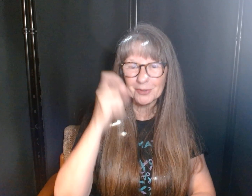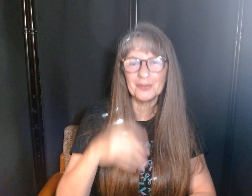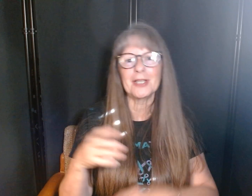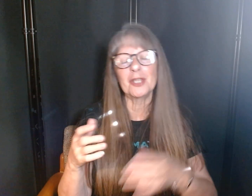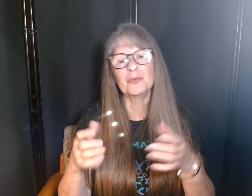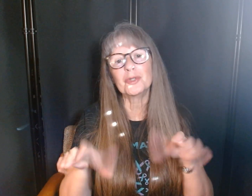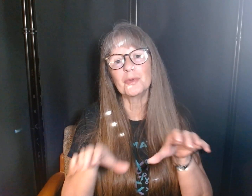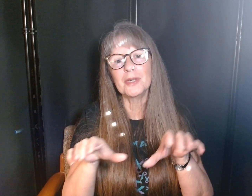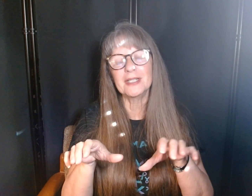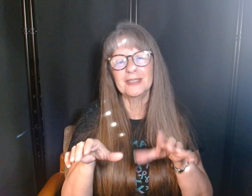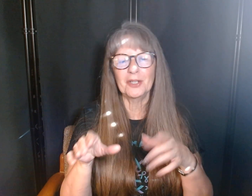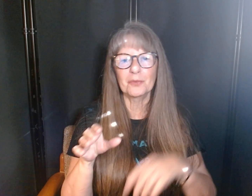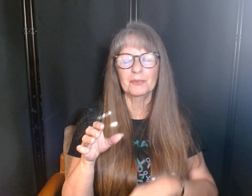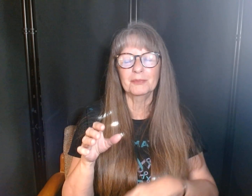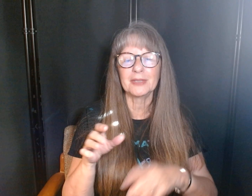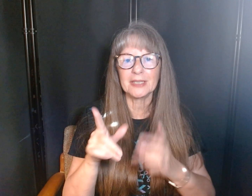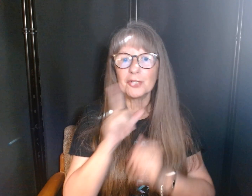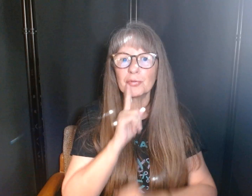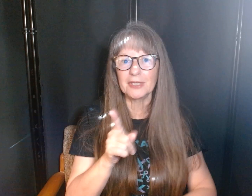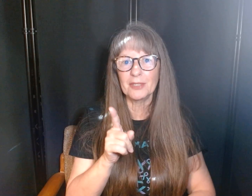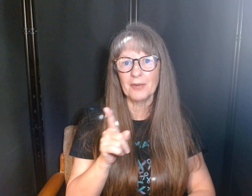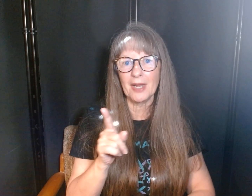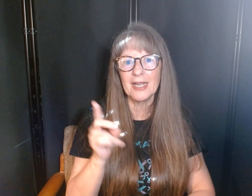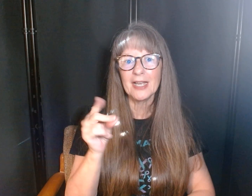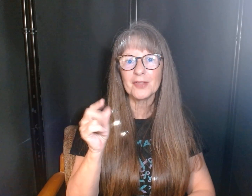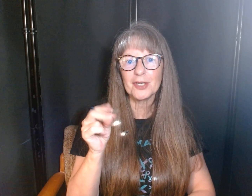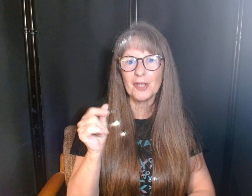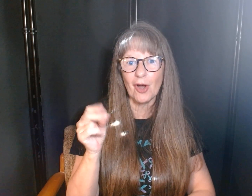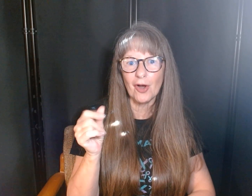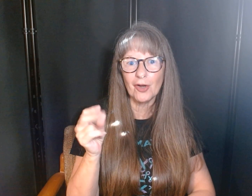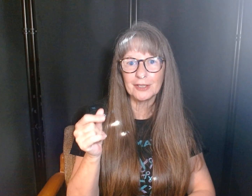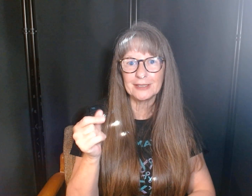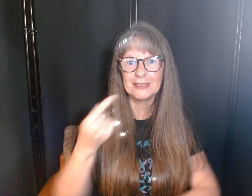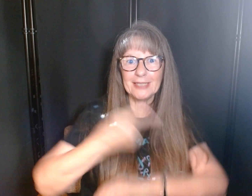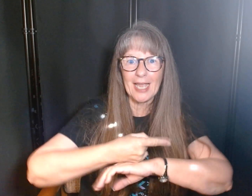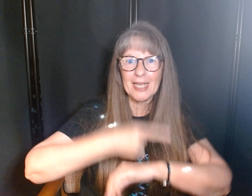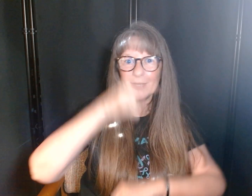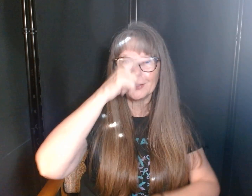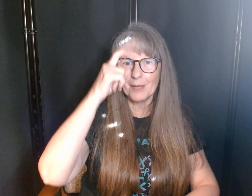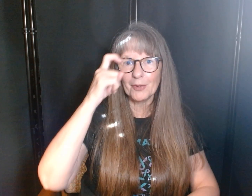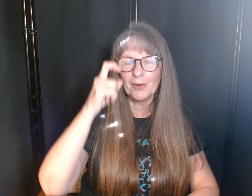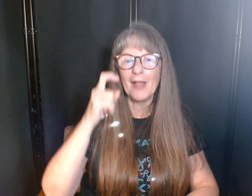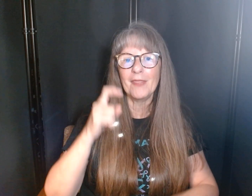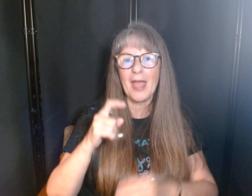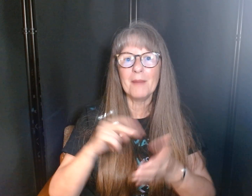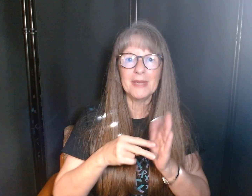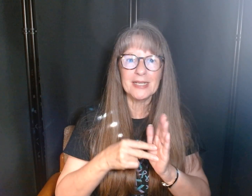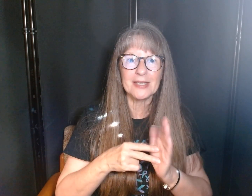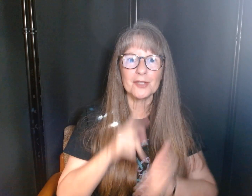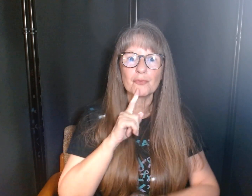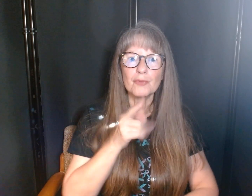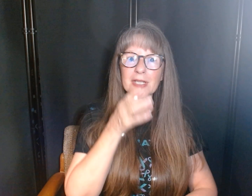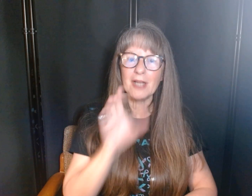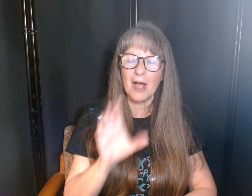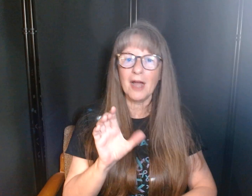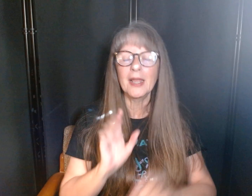that's how you would do it, literally, right? The dog's day of summer. And that means it's really hot